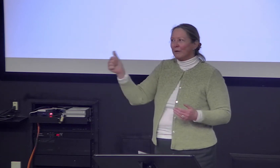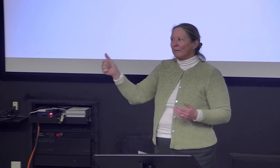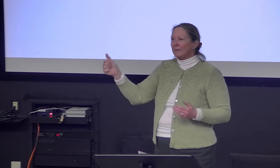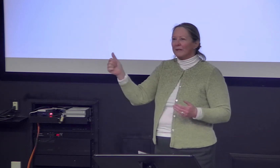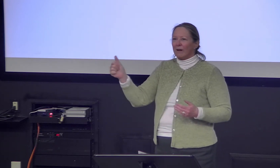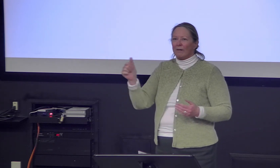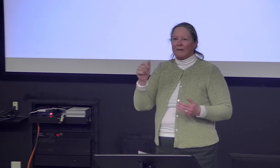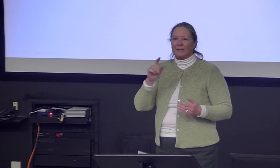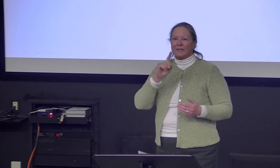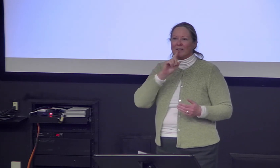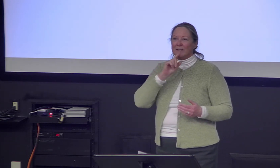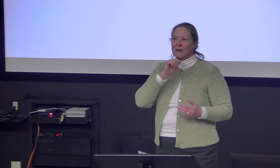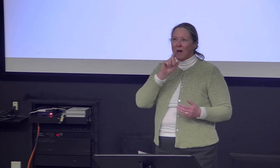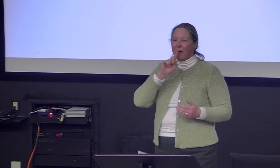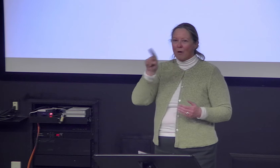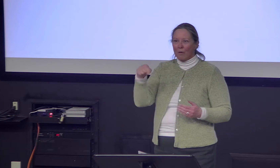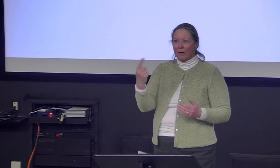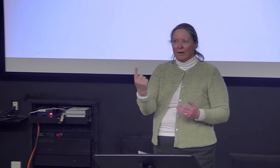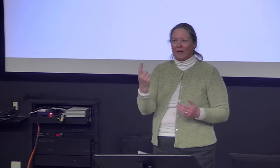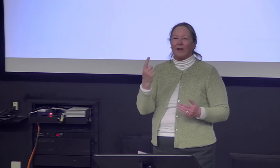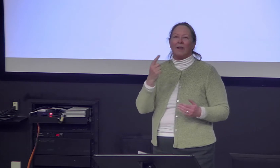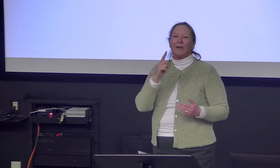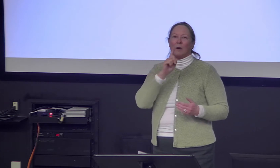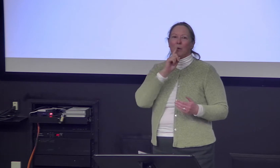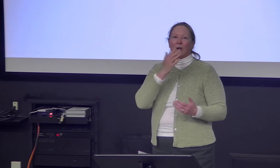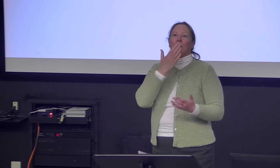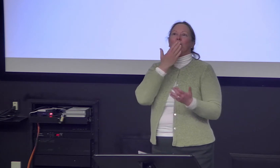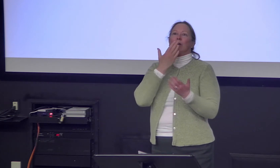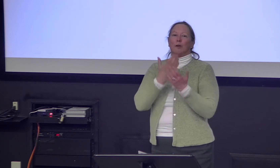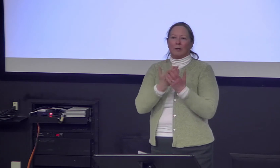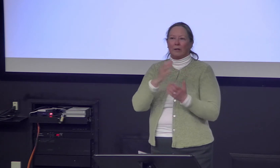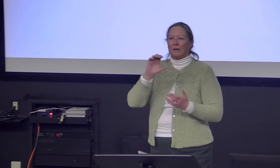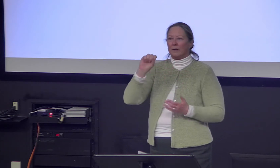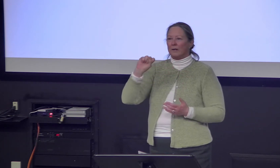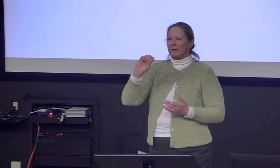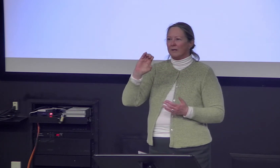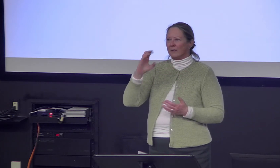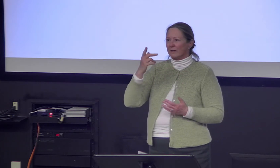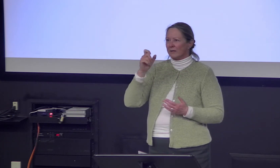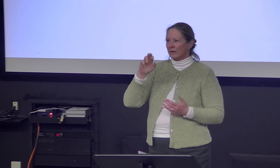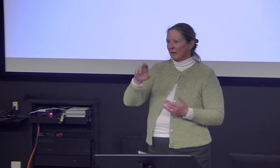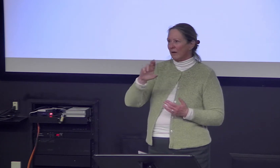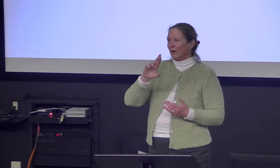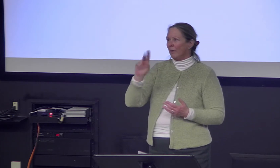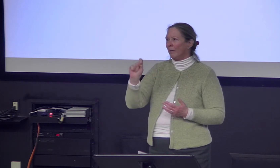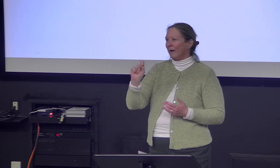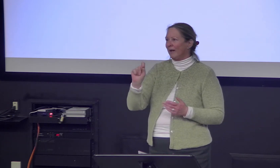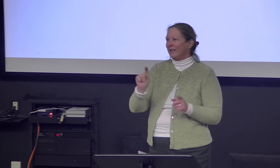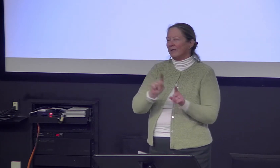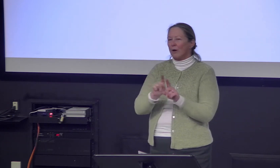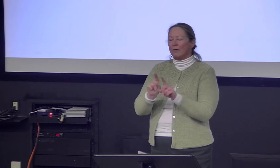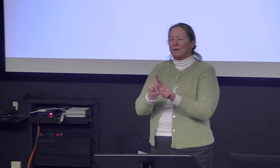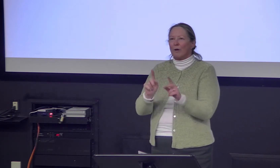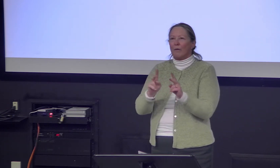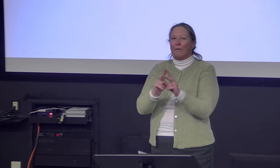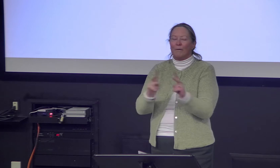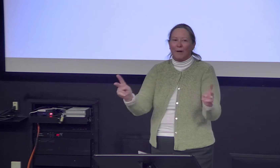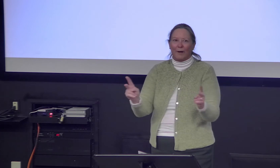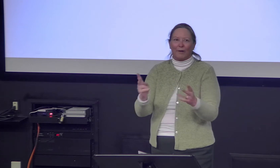and because Christopher is not only a really good scholar, but he's also